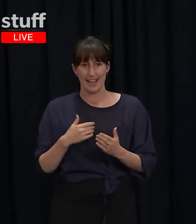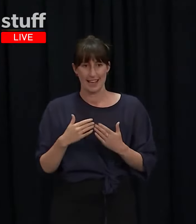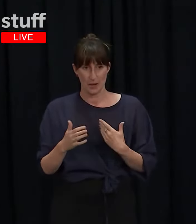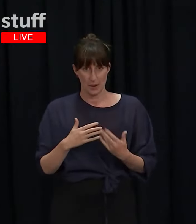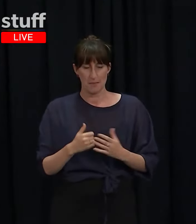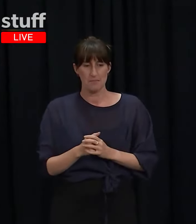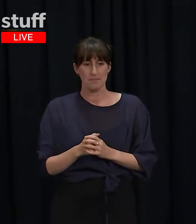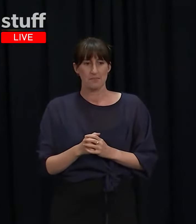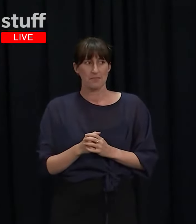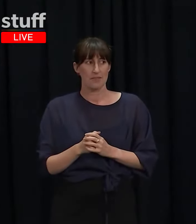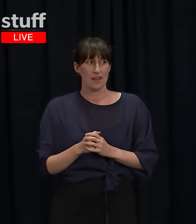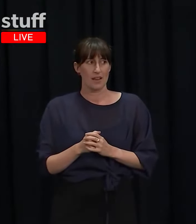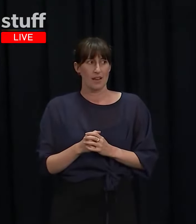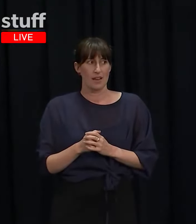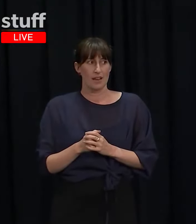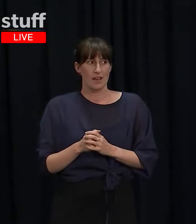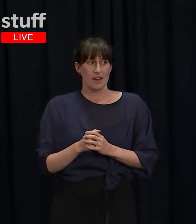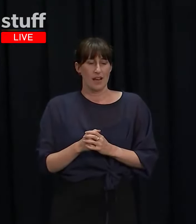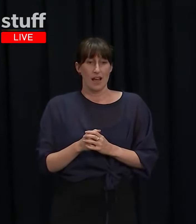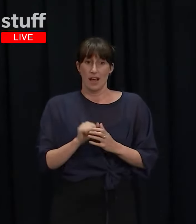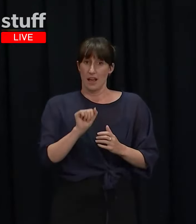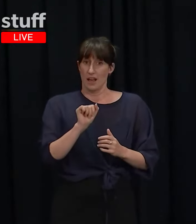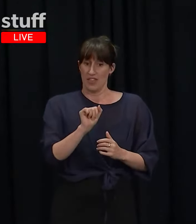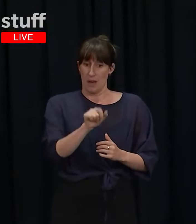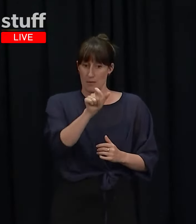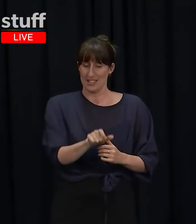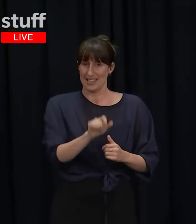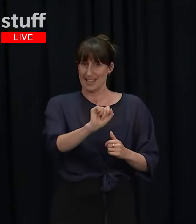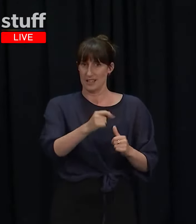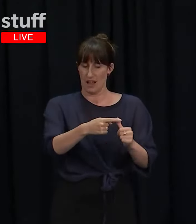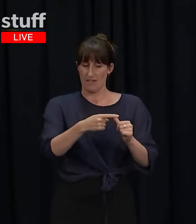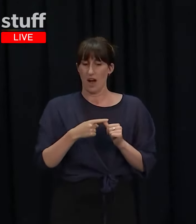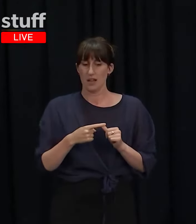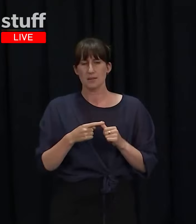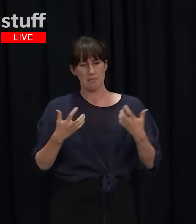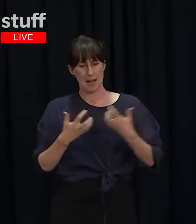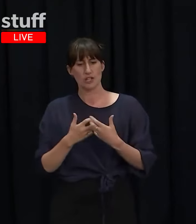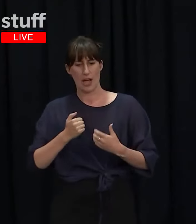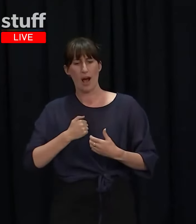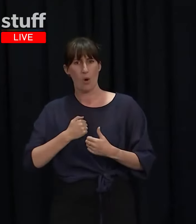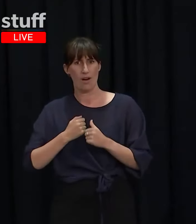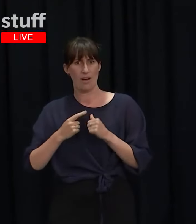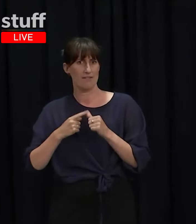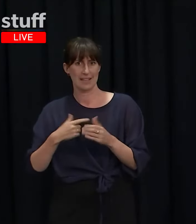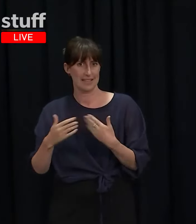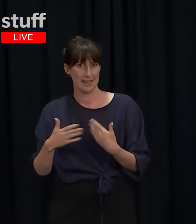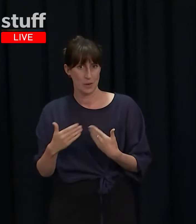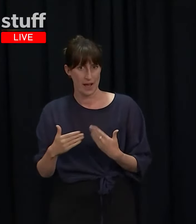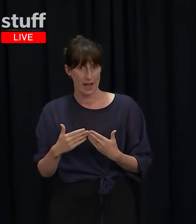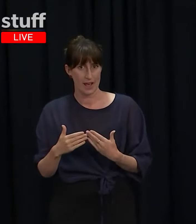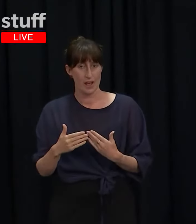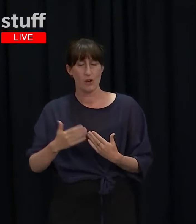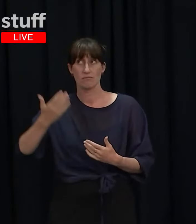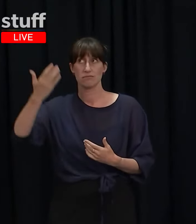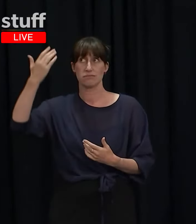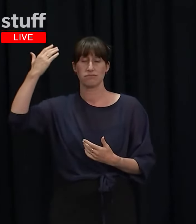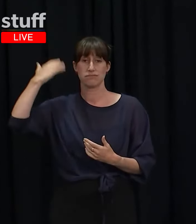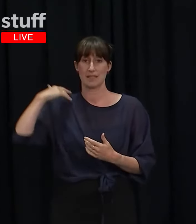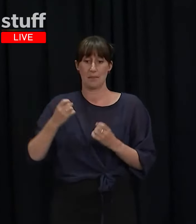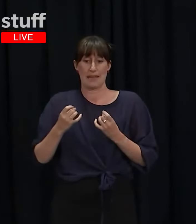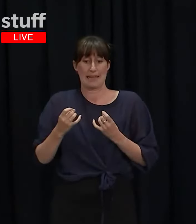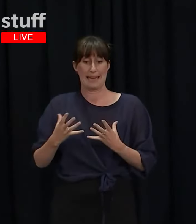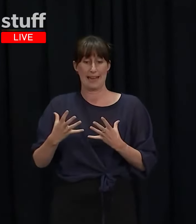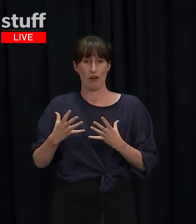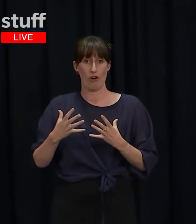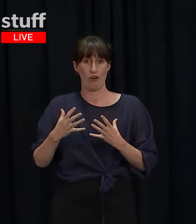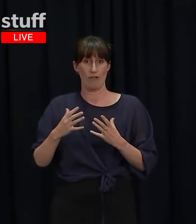Of course, what that does fit with is our advice, and we gave it early on in the pandemic as well, is that people who are at